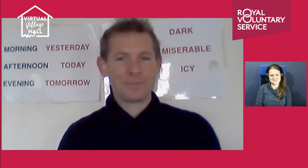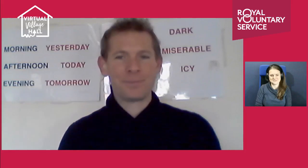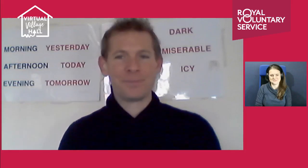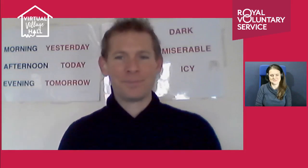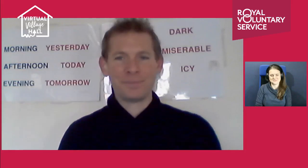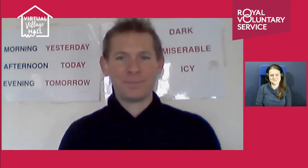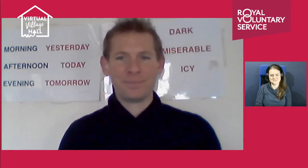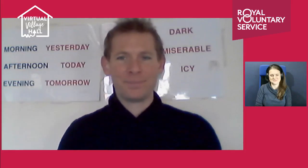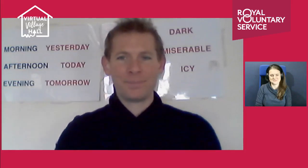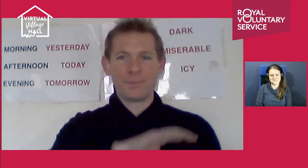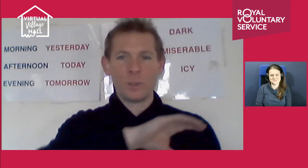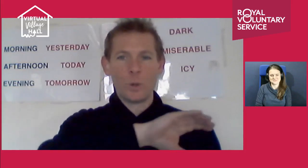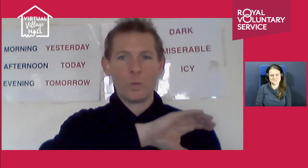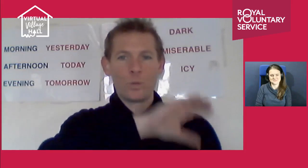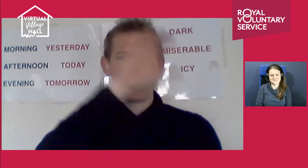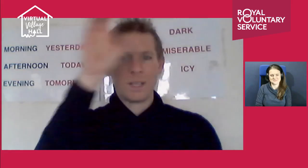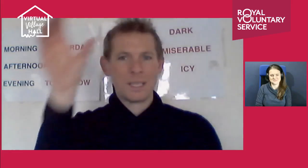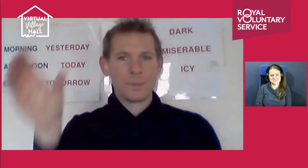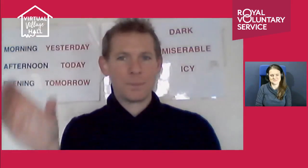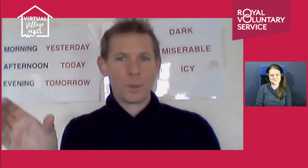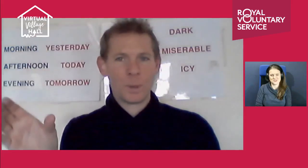Bad.